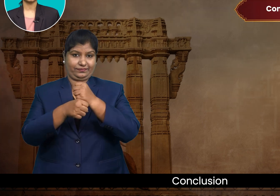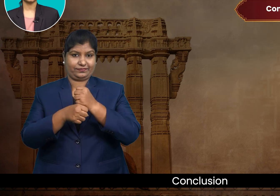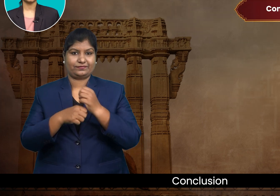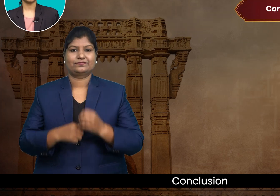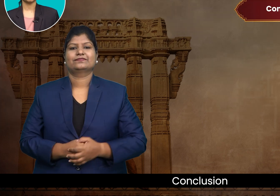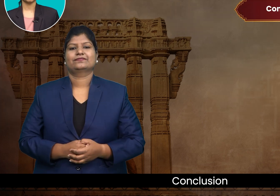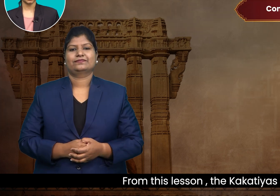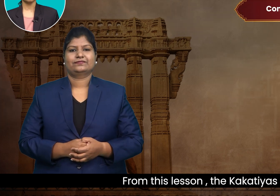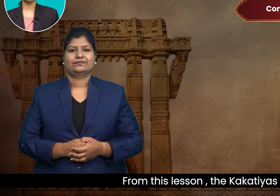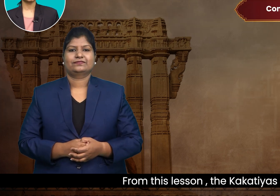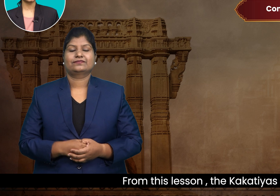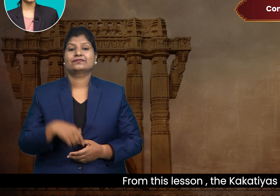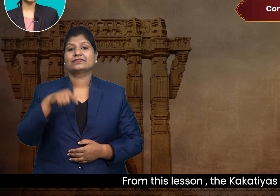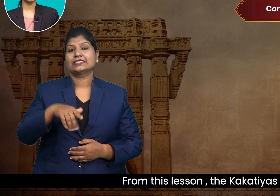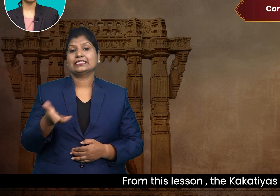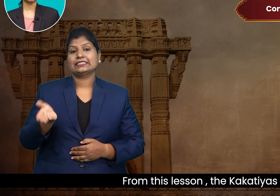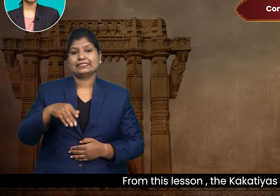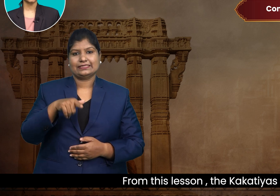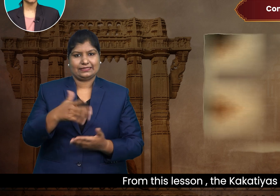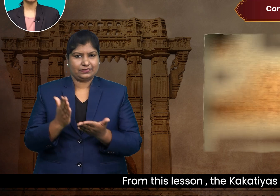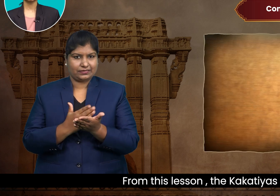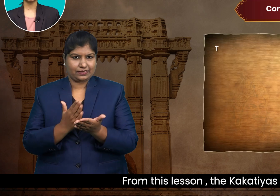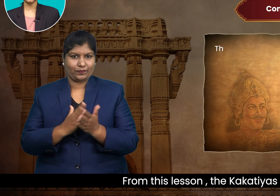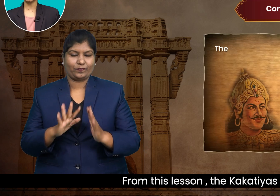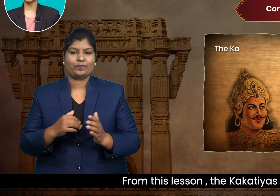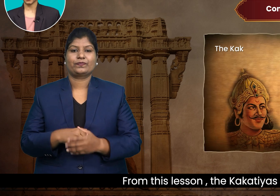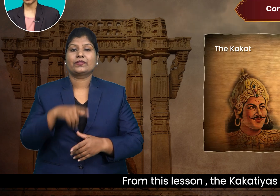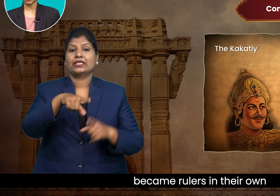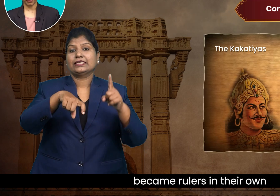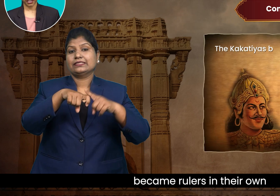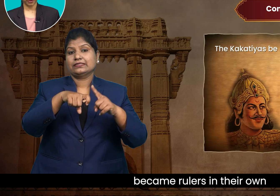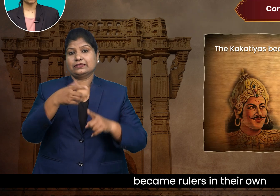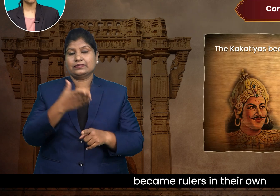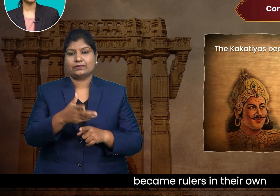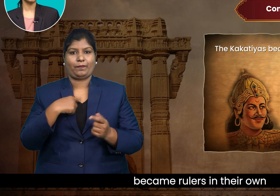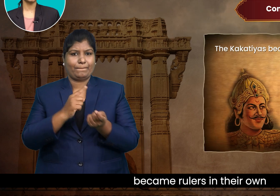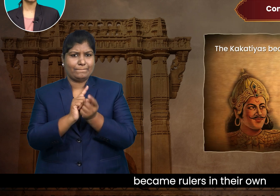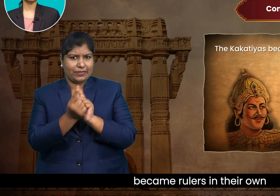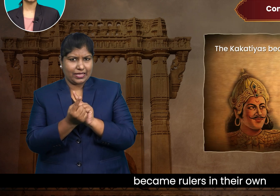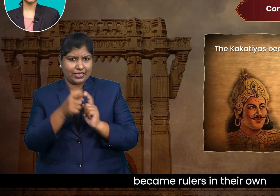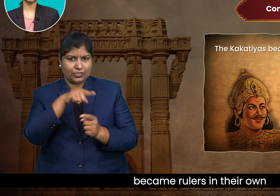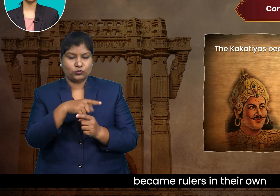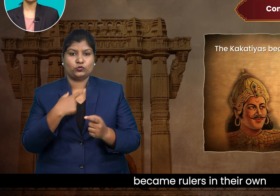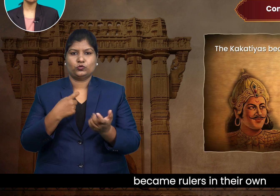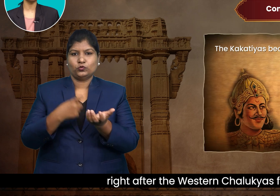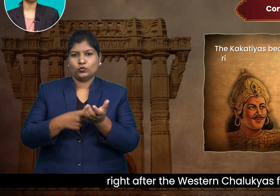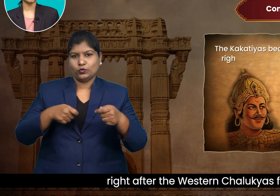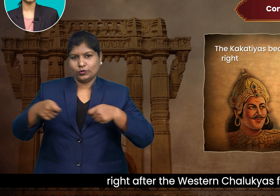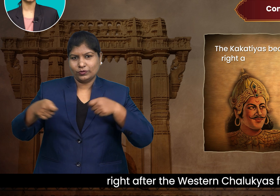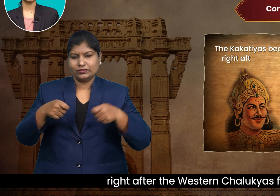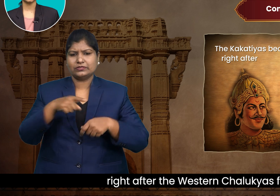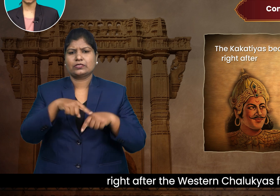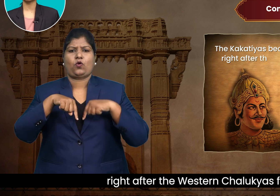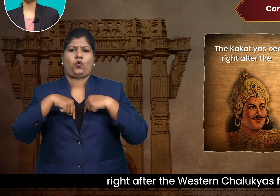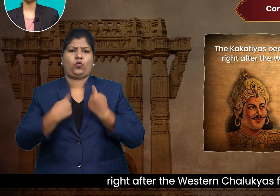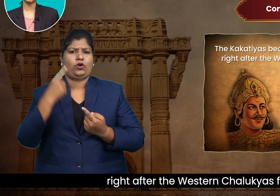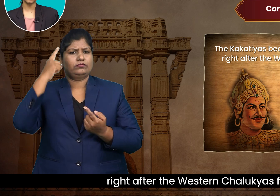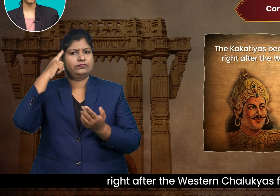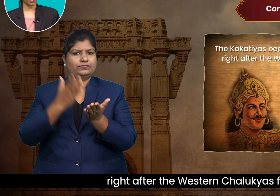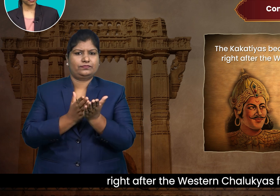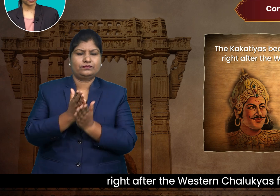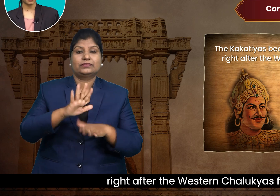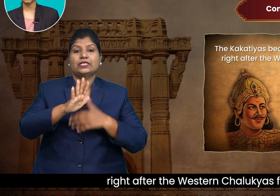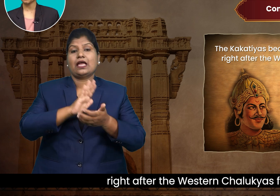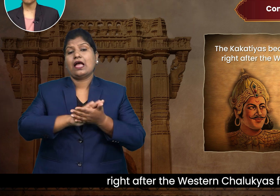Conclusion. From this lesson, the Kakatiyas became rulers in their own right after the